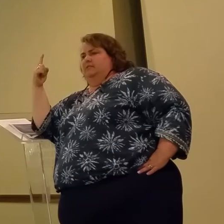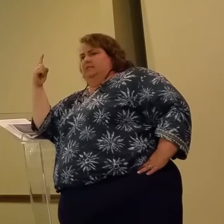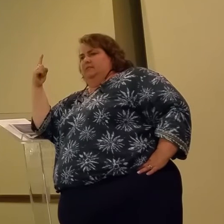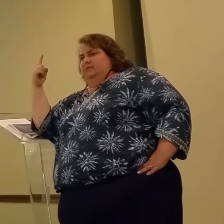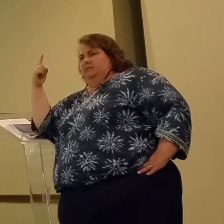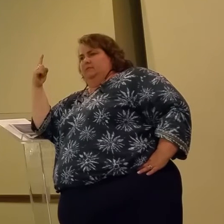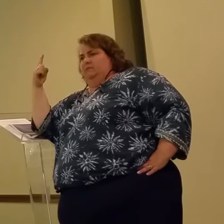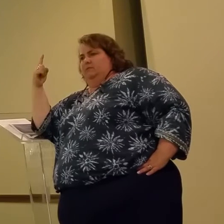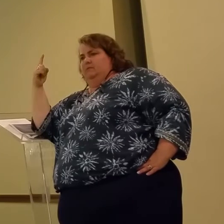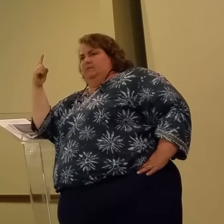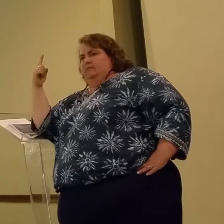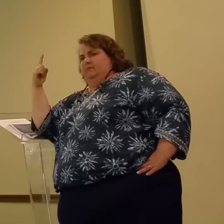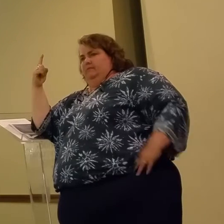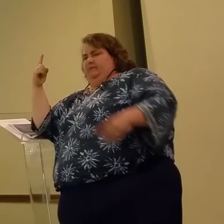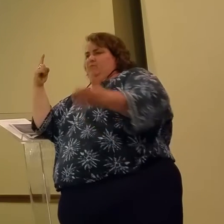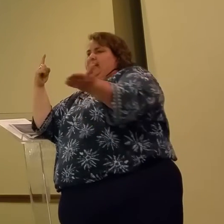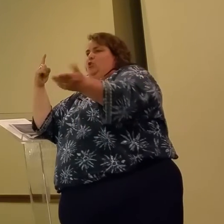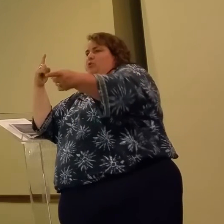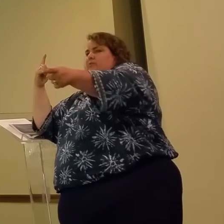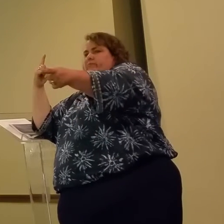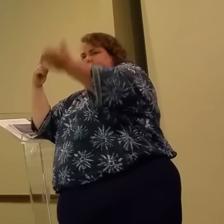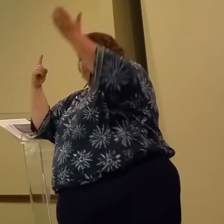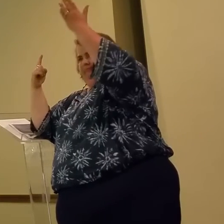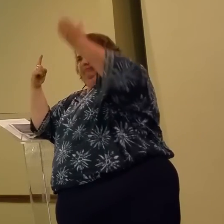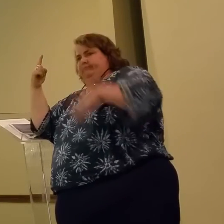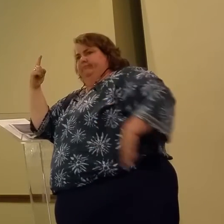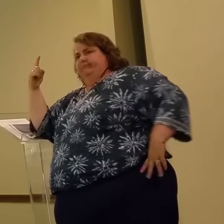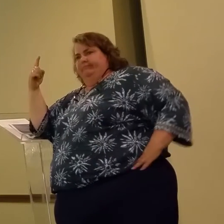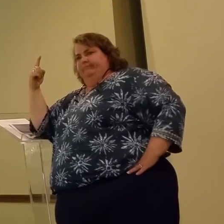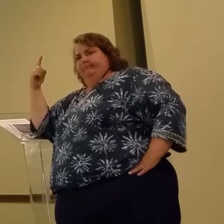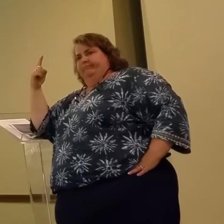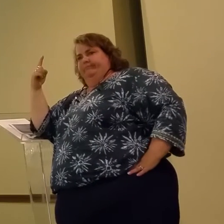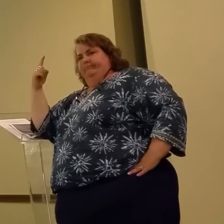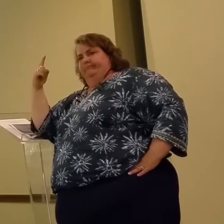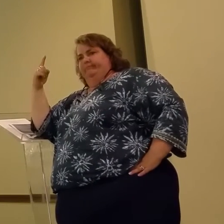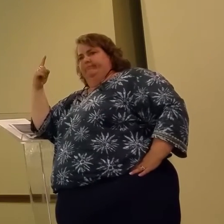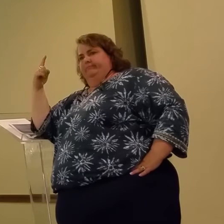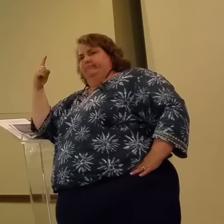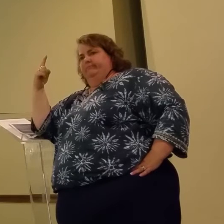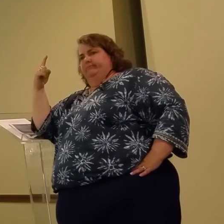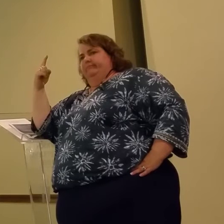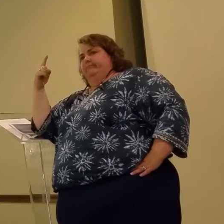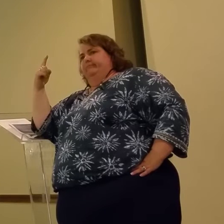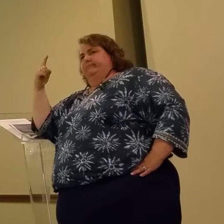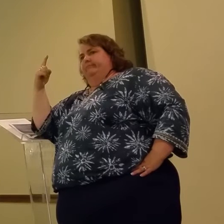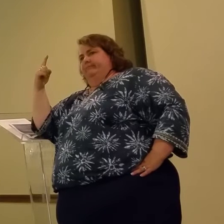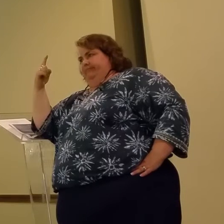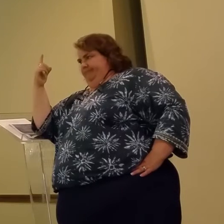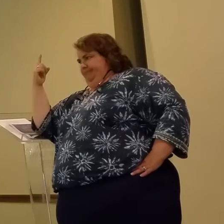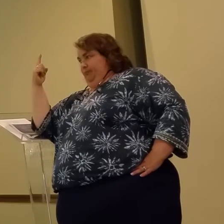We have 1, and she's in the room with us this evening, Miss Nine Coyer.